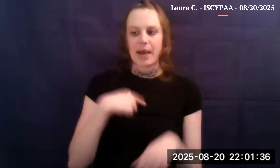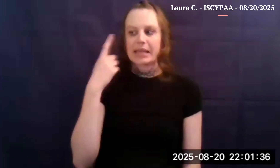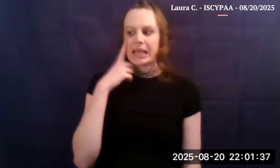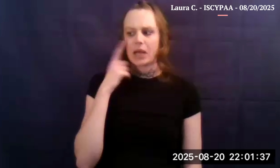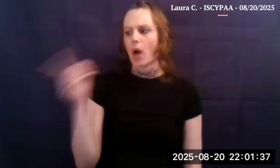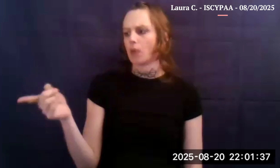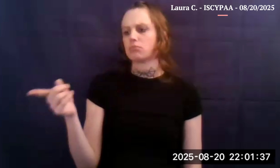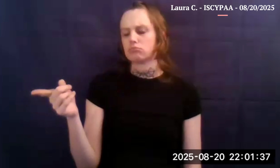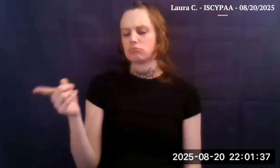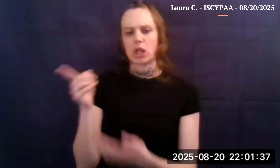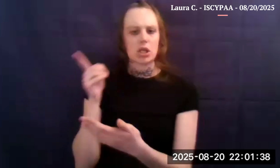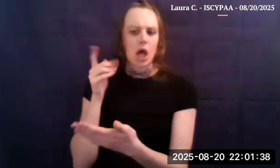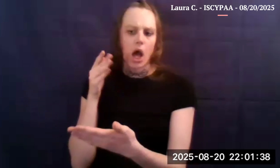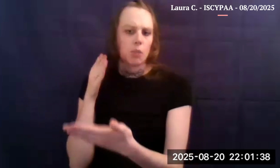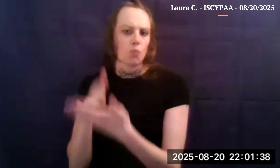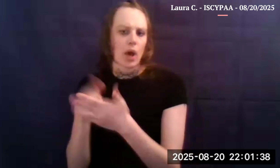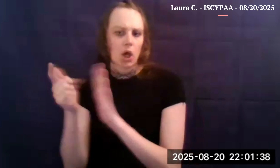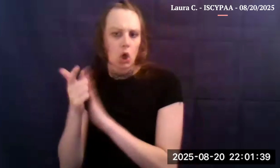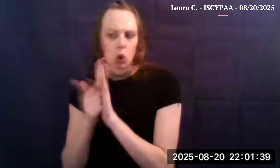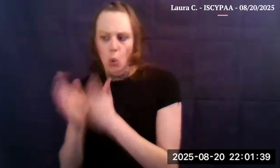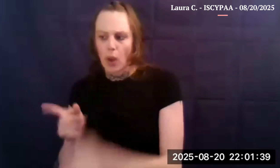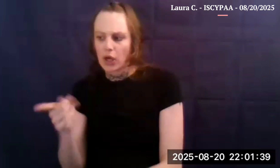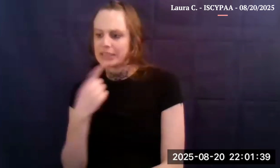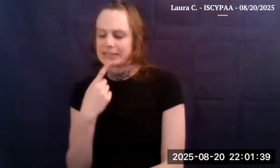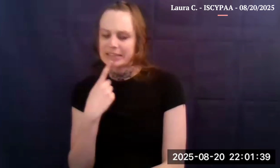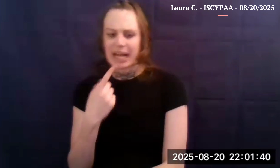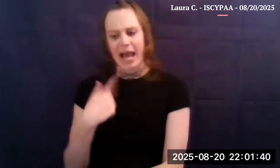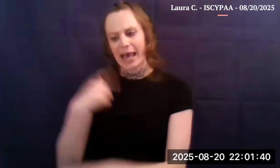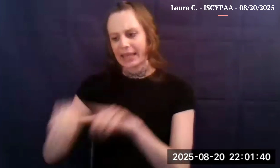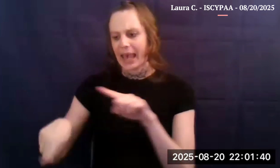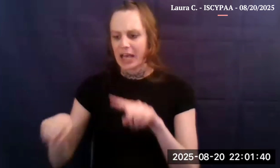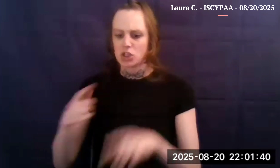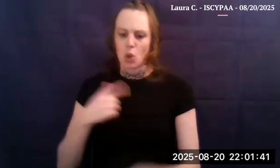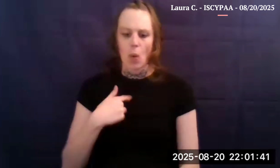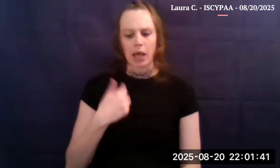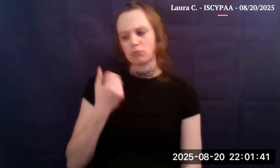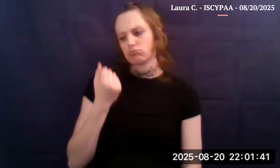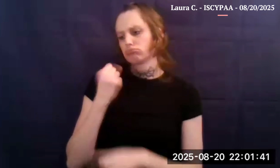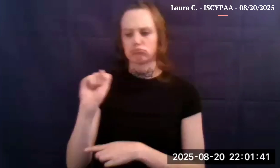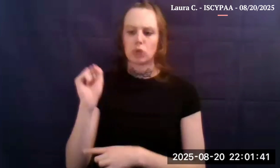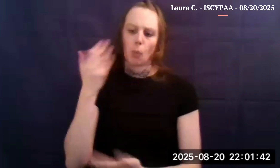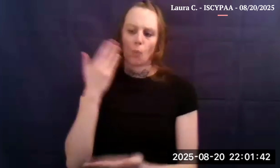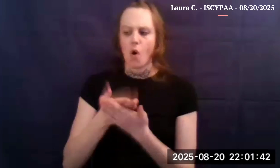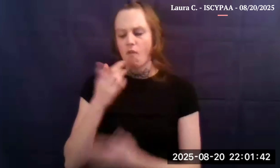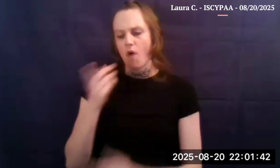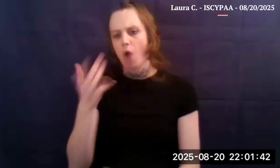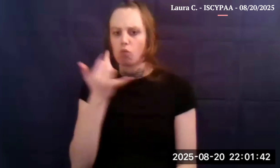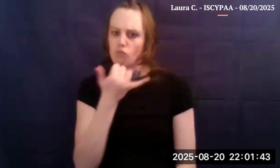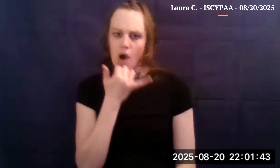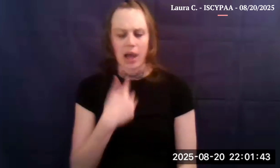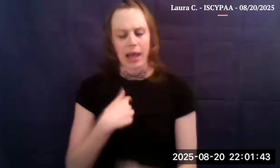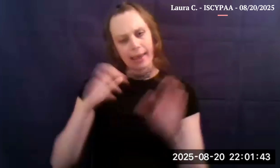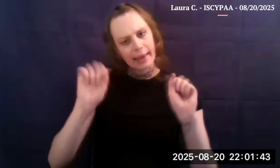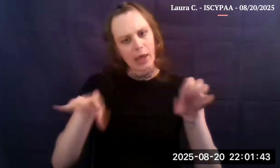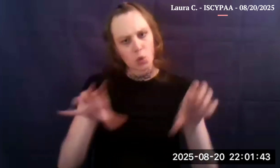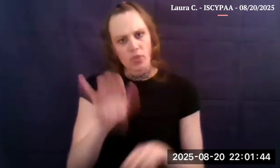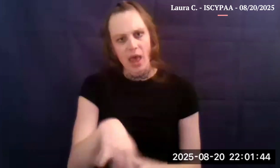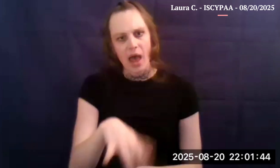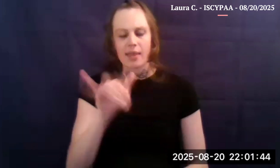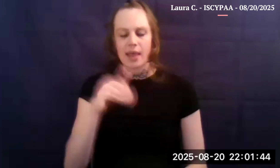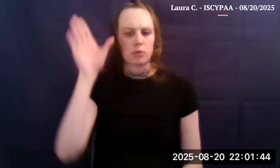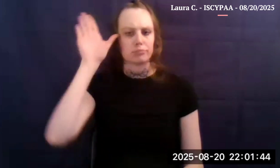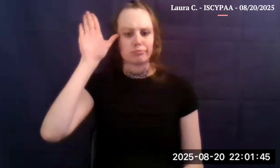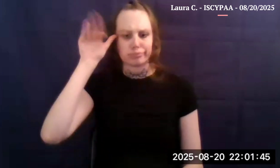defiant. And yeah, I can do it. I can sit down in treatment and I am going to make it through treatment. And that stubbornness, those